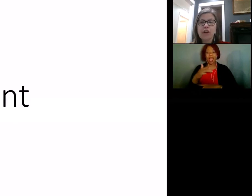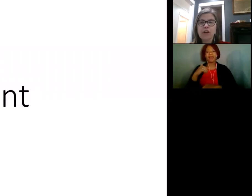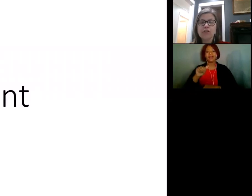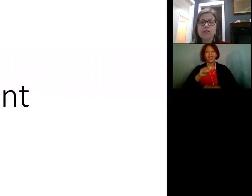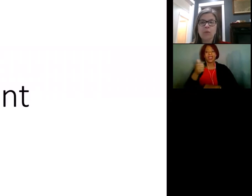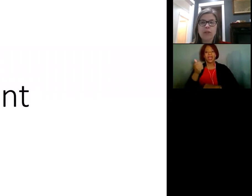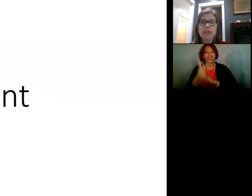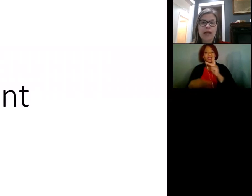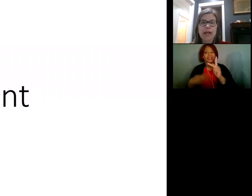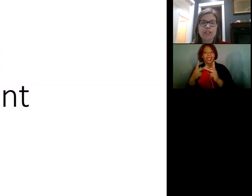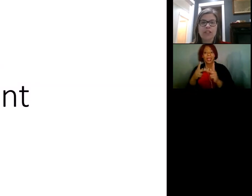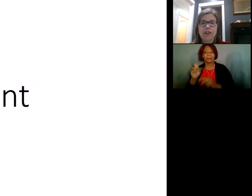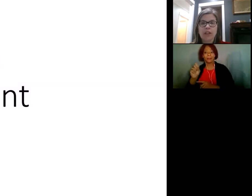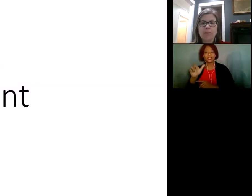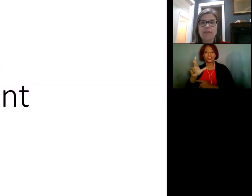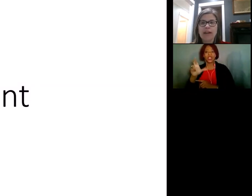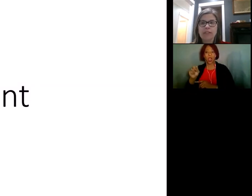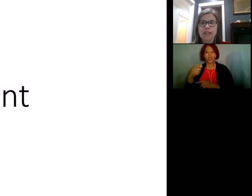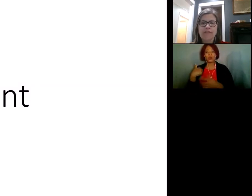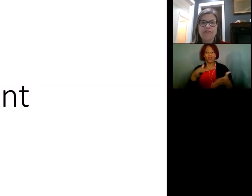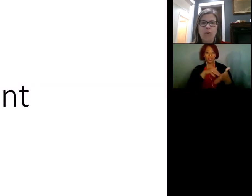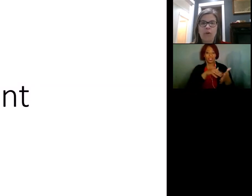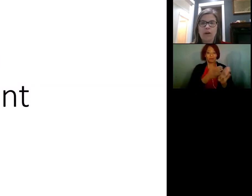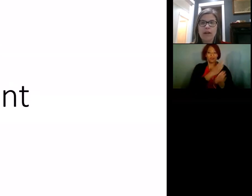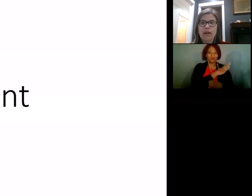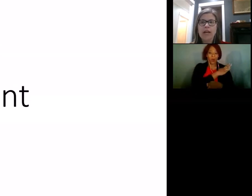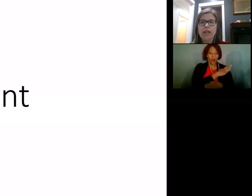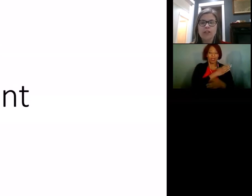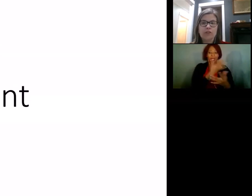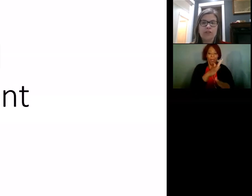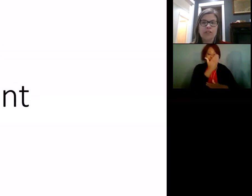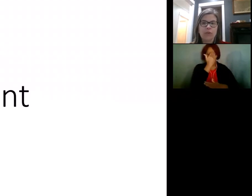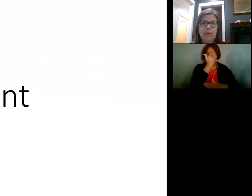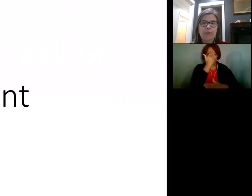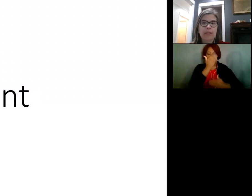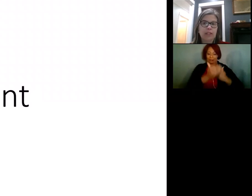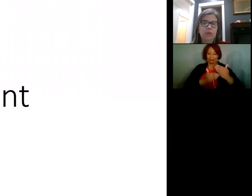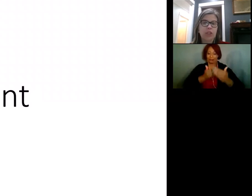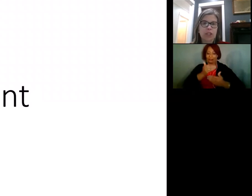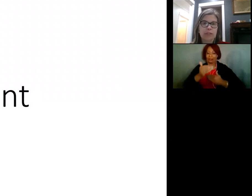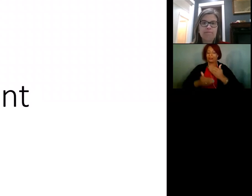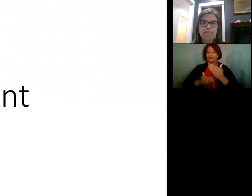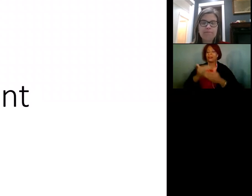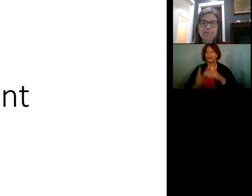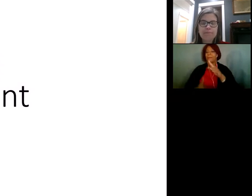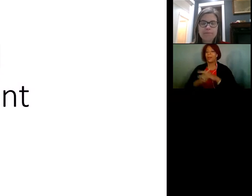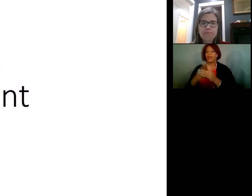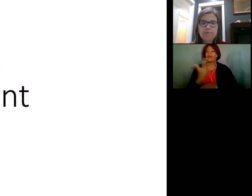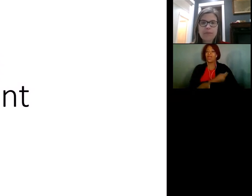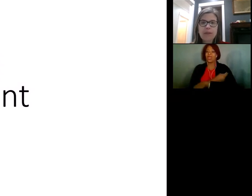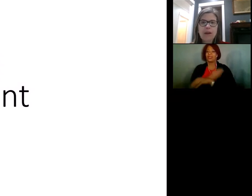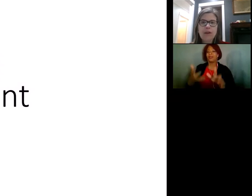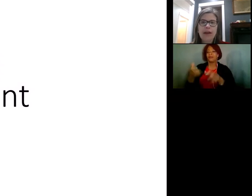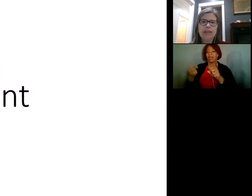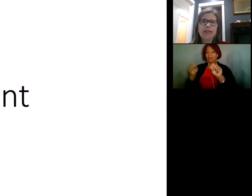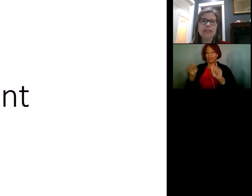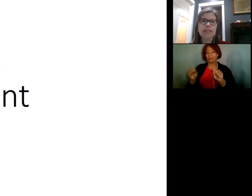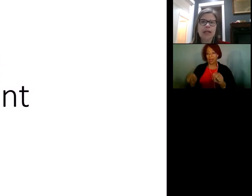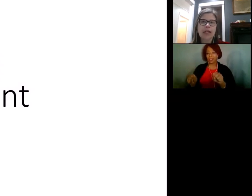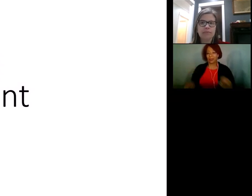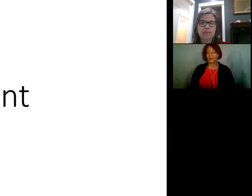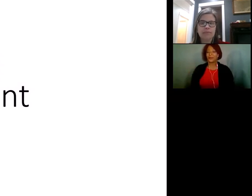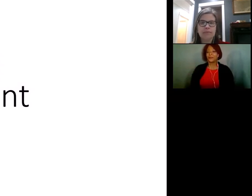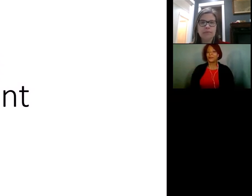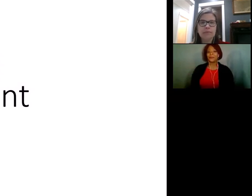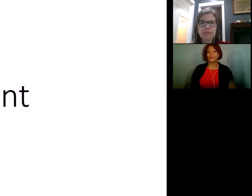of SARS that we could actually develop a vaccine for and do this as rapidly as we could. Okay, next